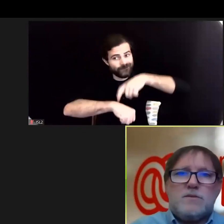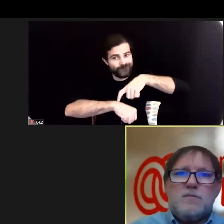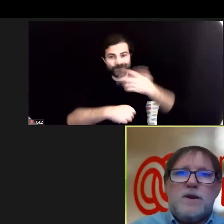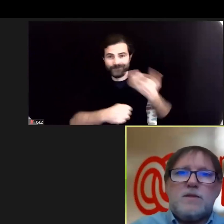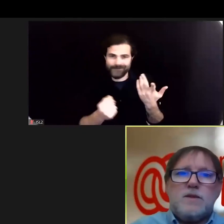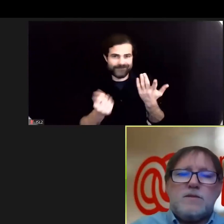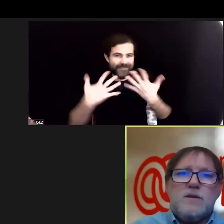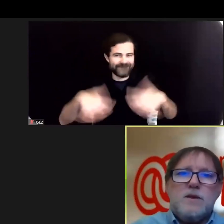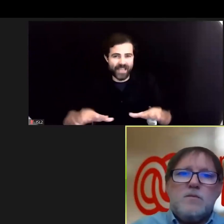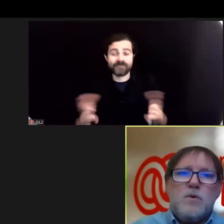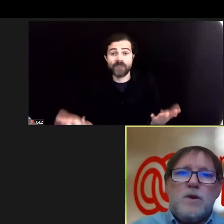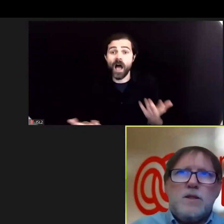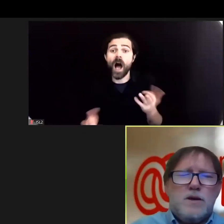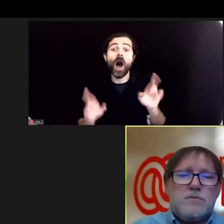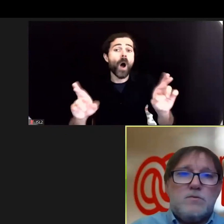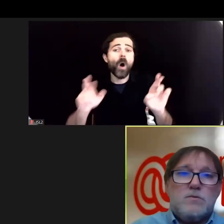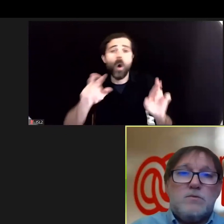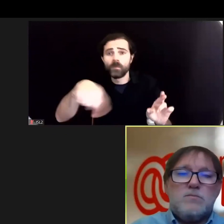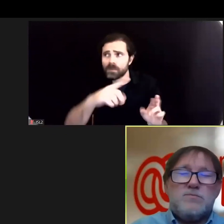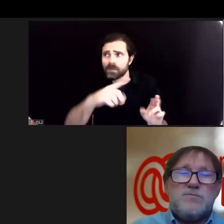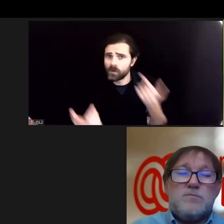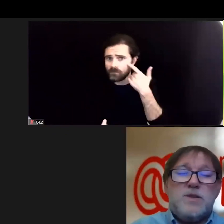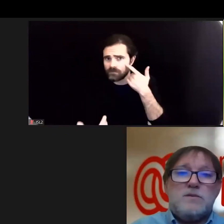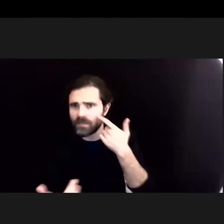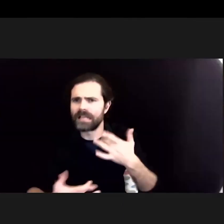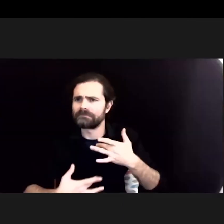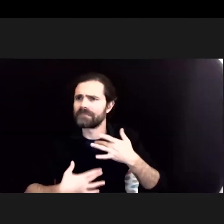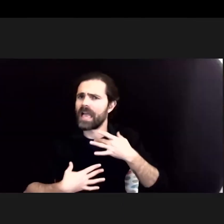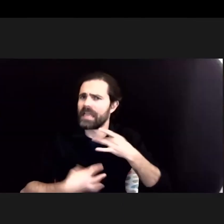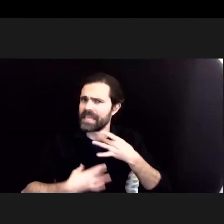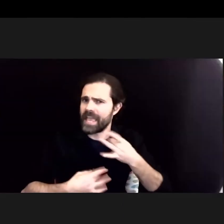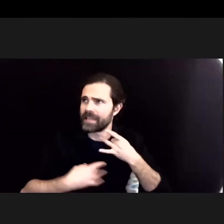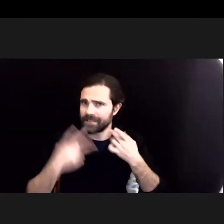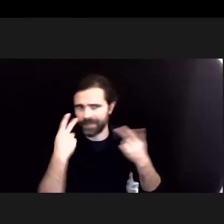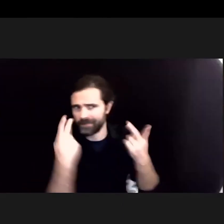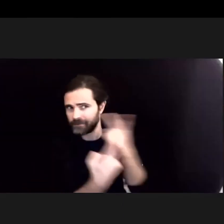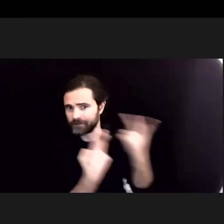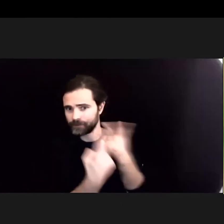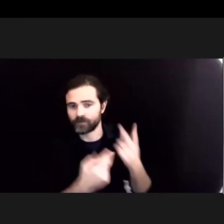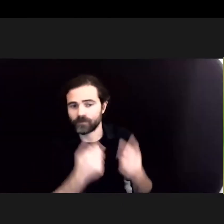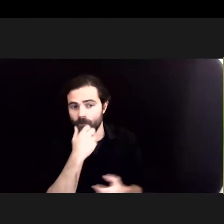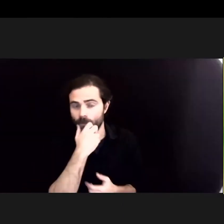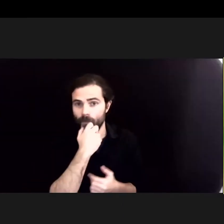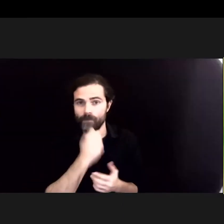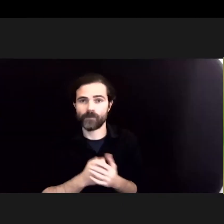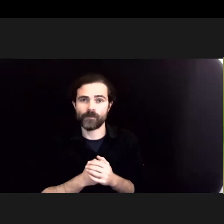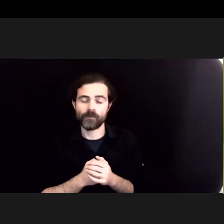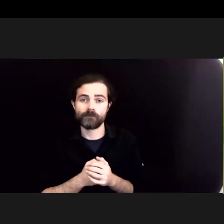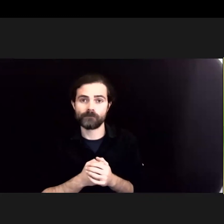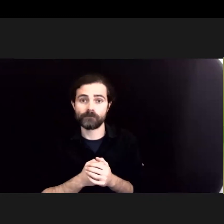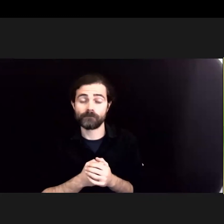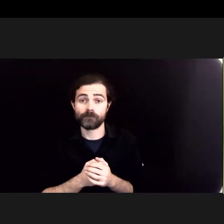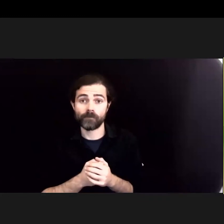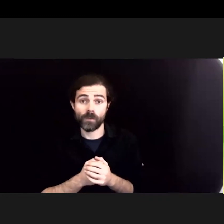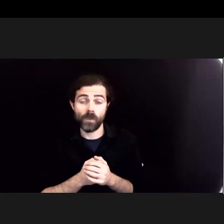as Marian said, we will ask you, please kindly answer with your opinion